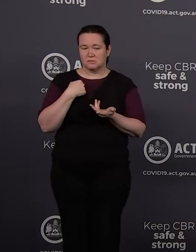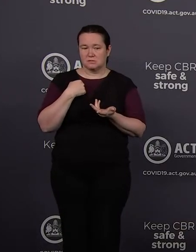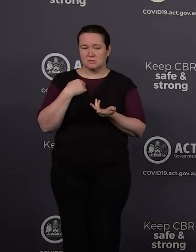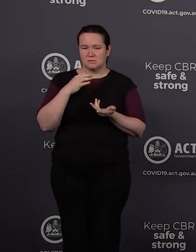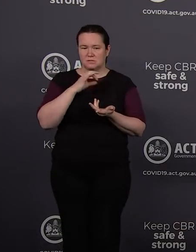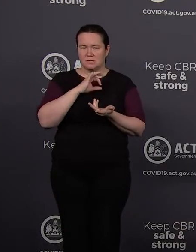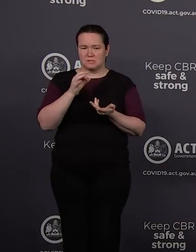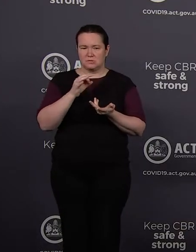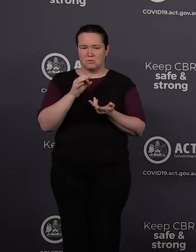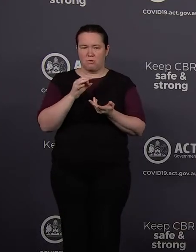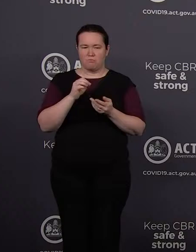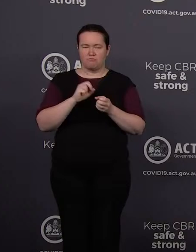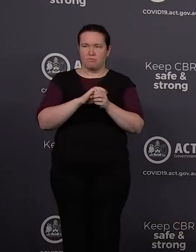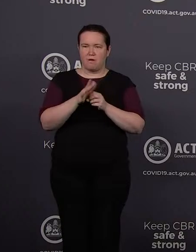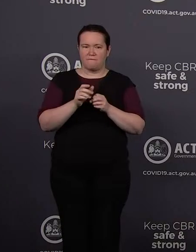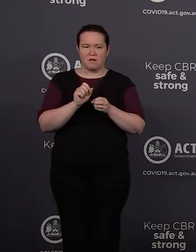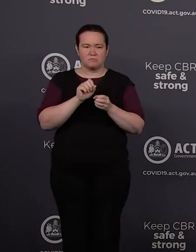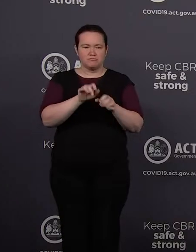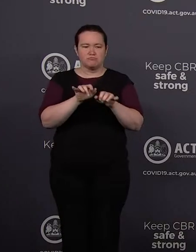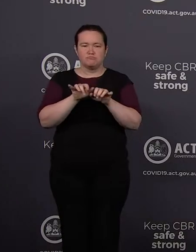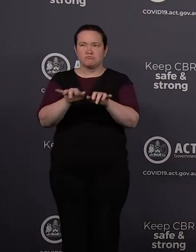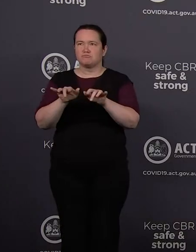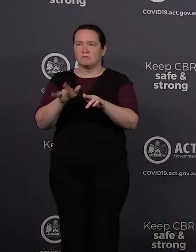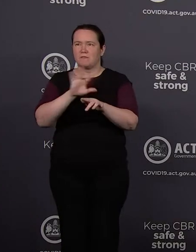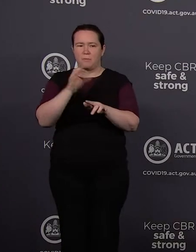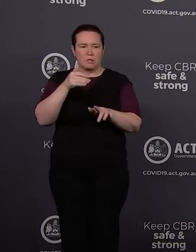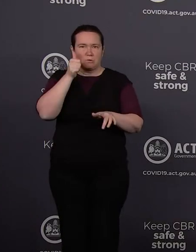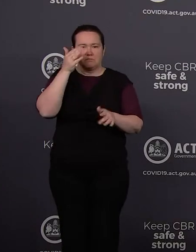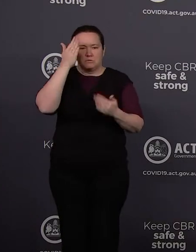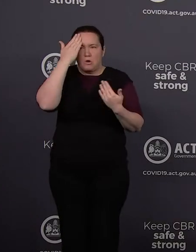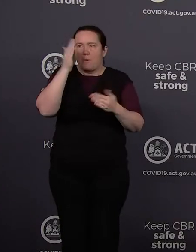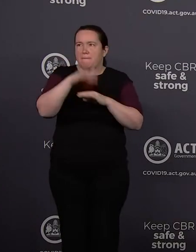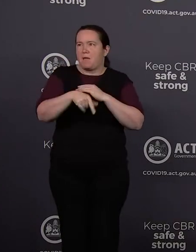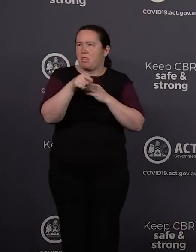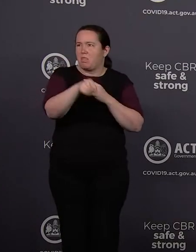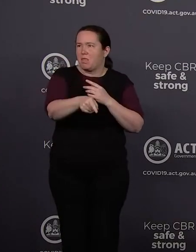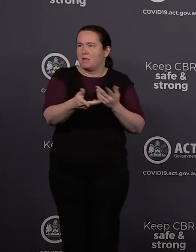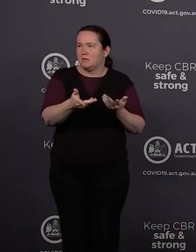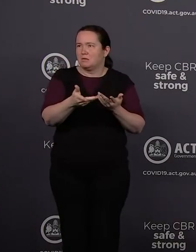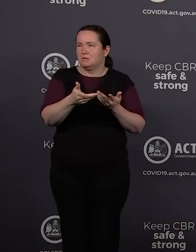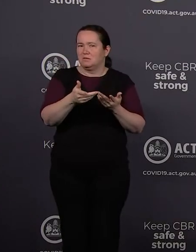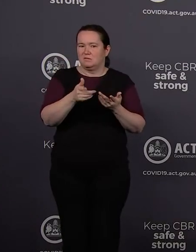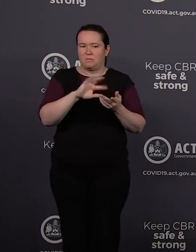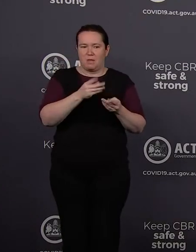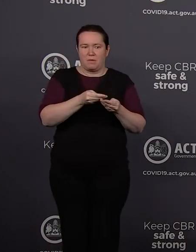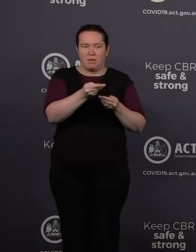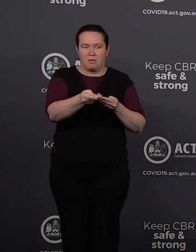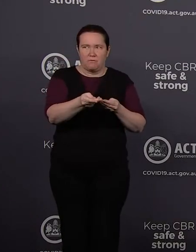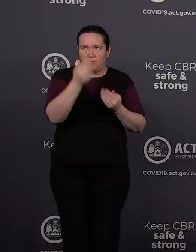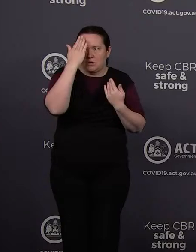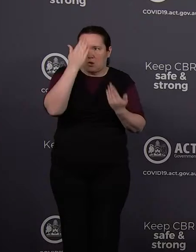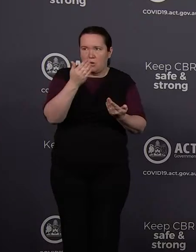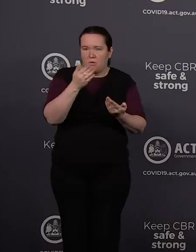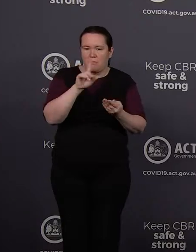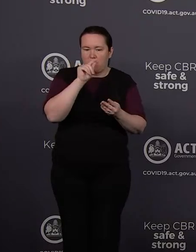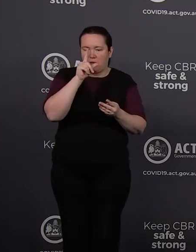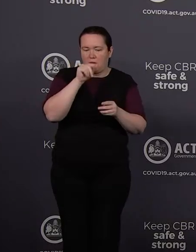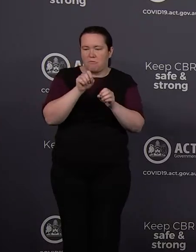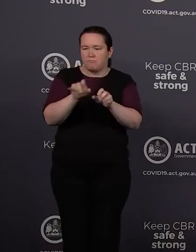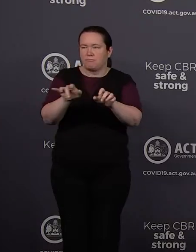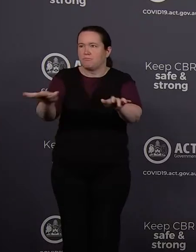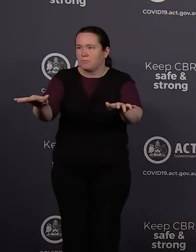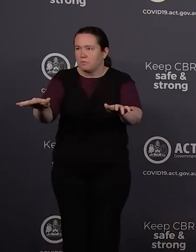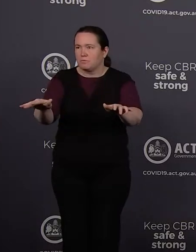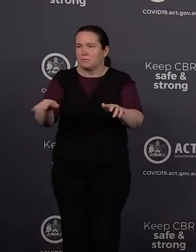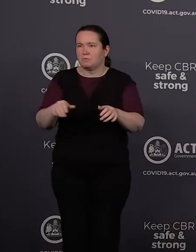not undetected virus out in the community that would then, at various levels of